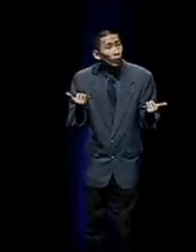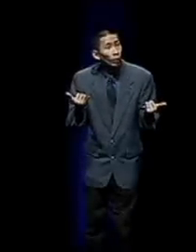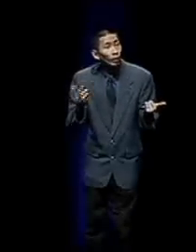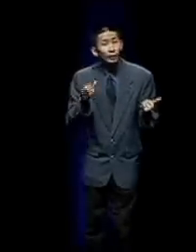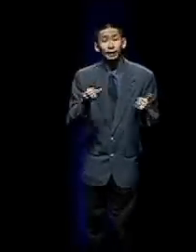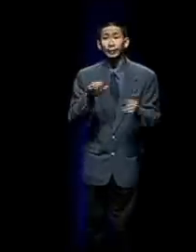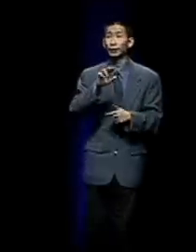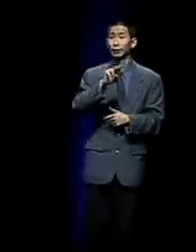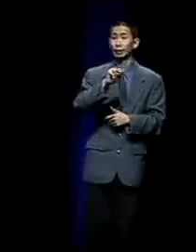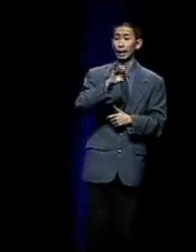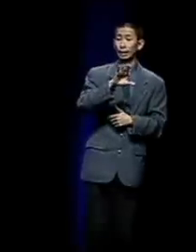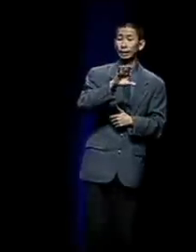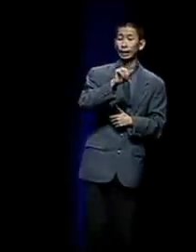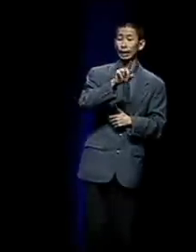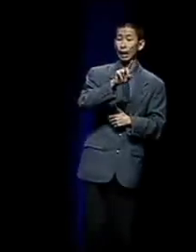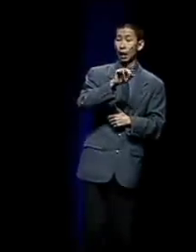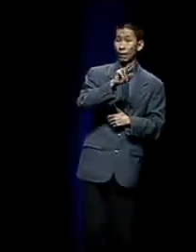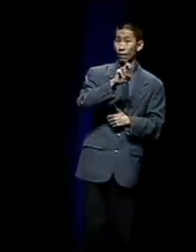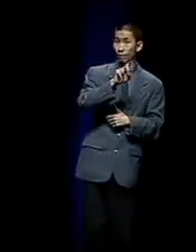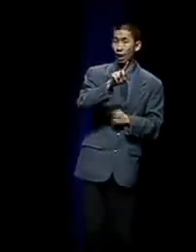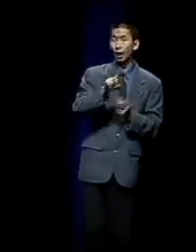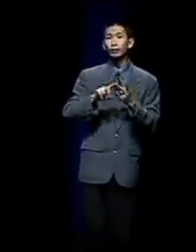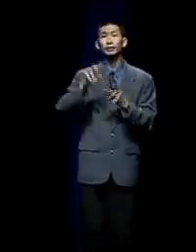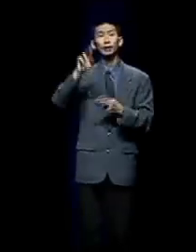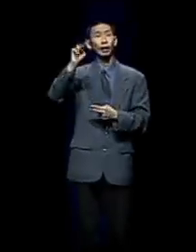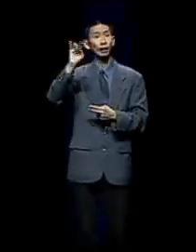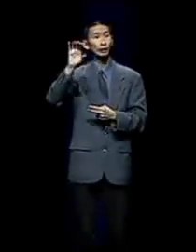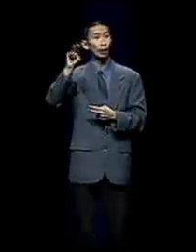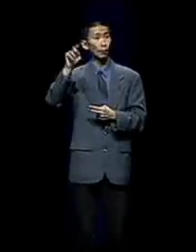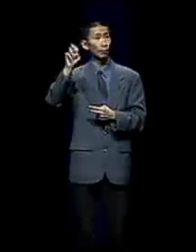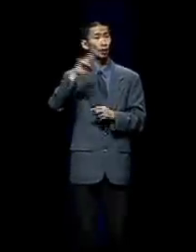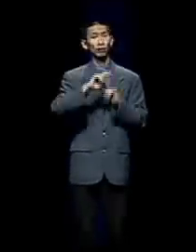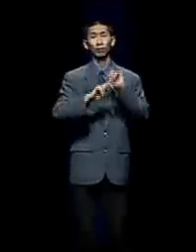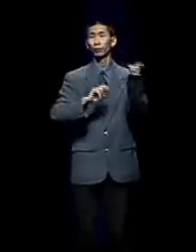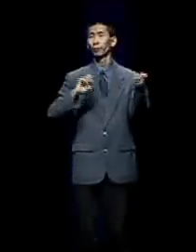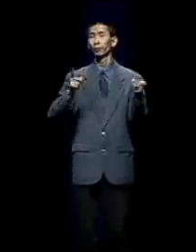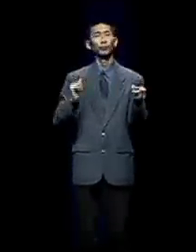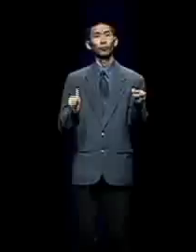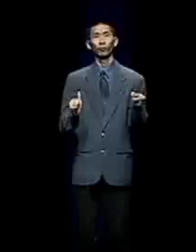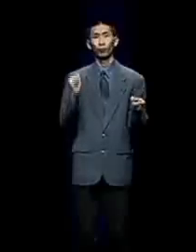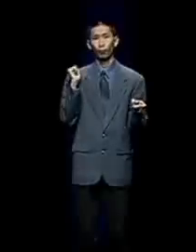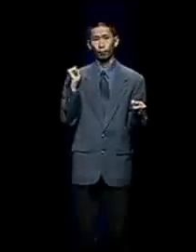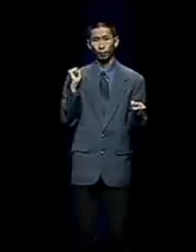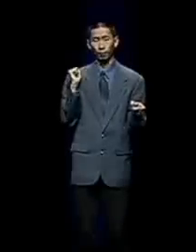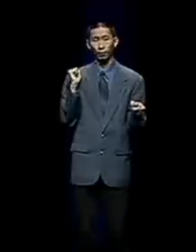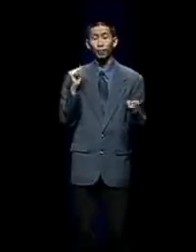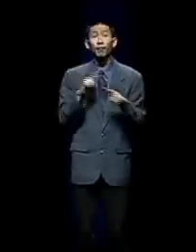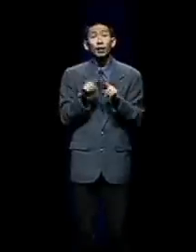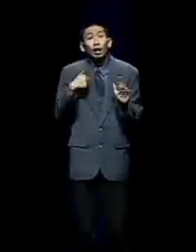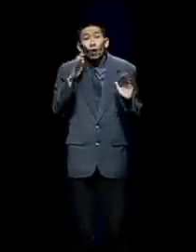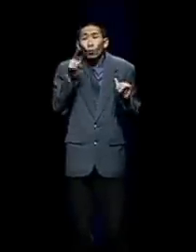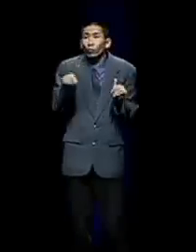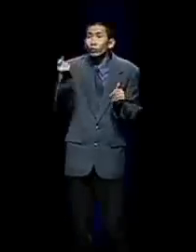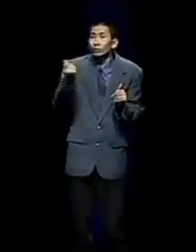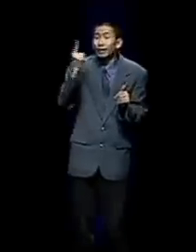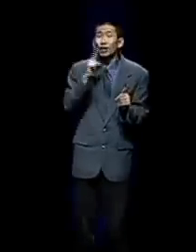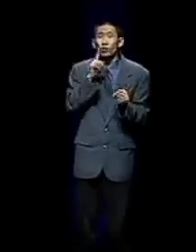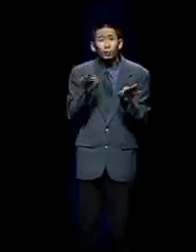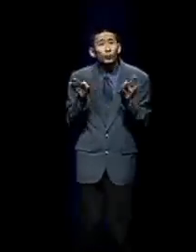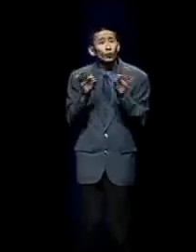level credentials. But I hope you see that it's worth the effort to really make them more valuable down the road. The current credentials